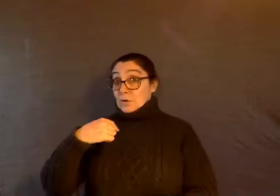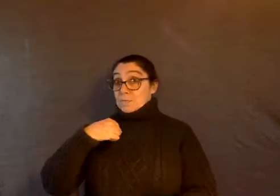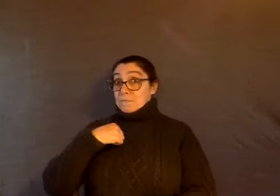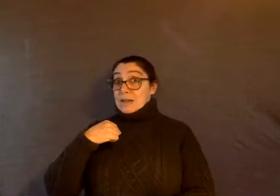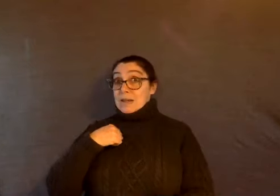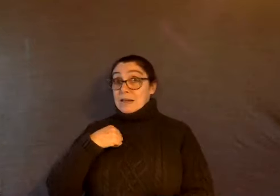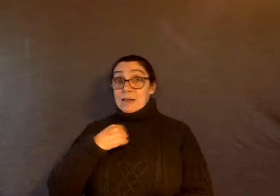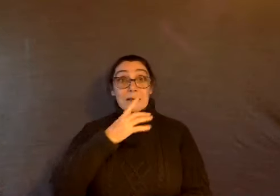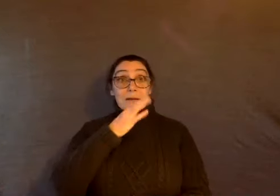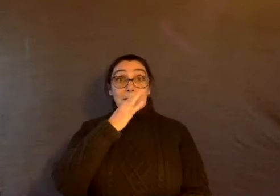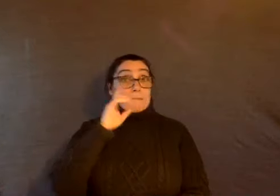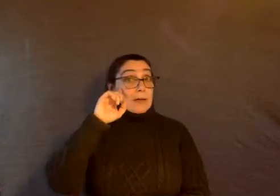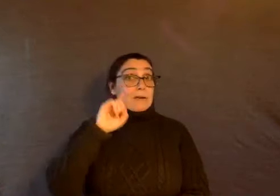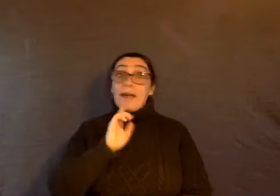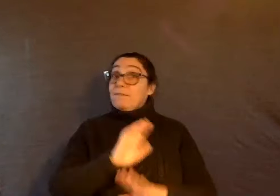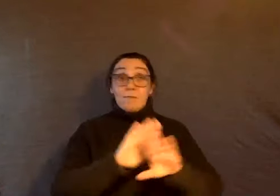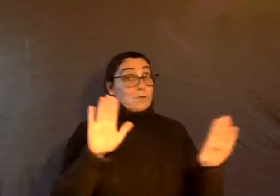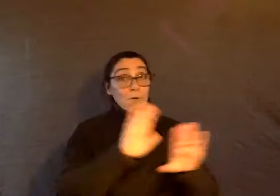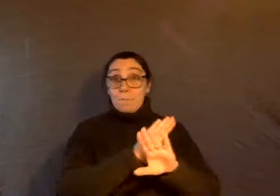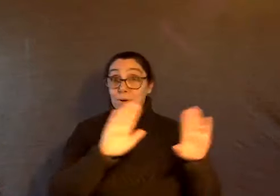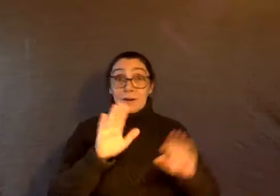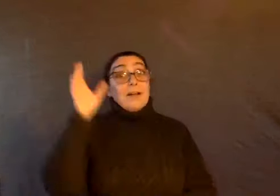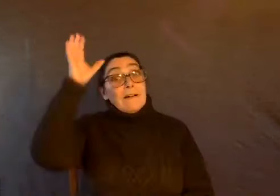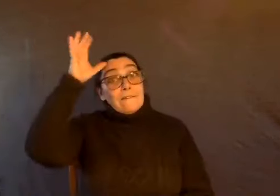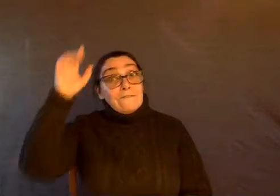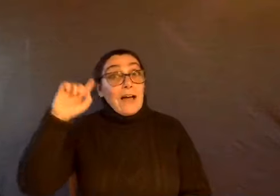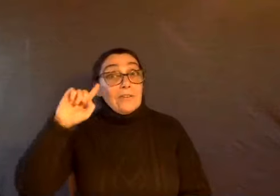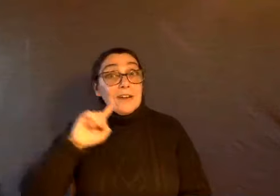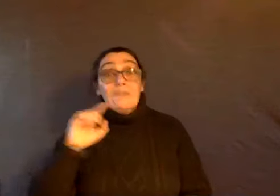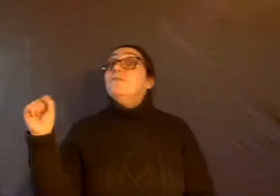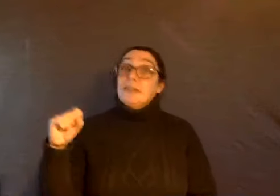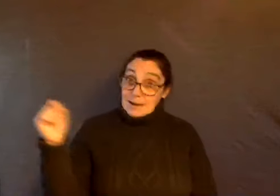So me, mother deaf? Nope. Father deaf? Yep.